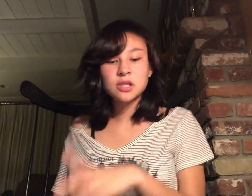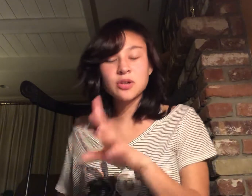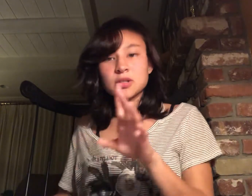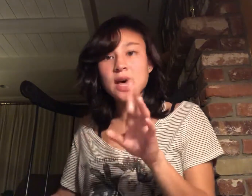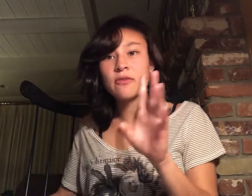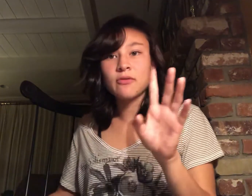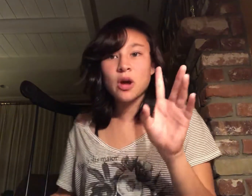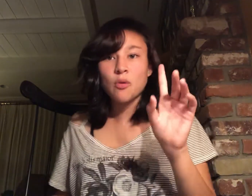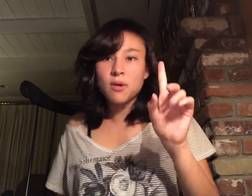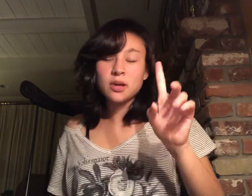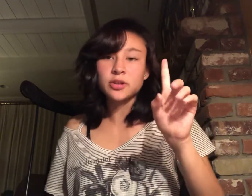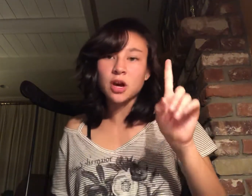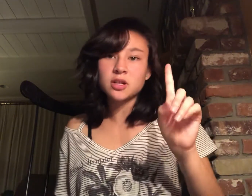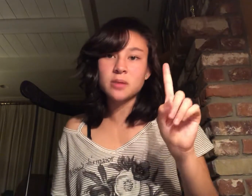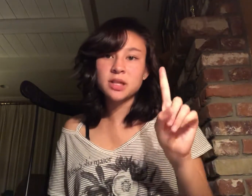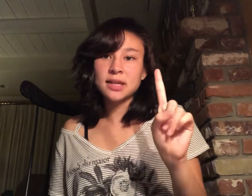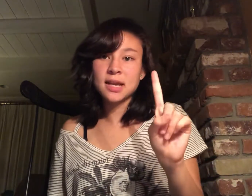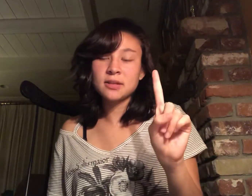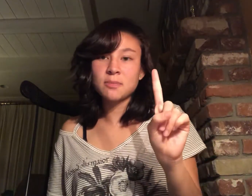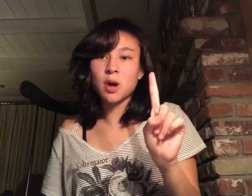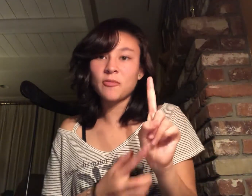going to have your non-dominant hand, palm